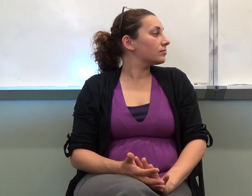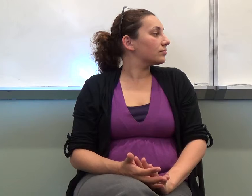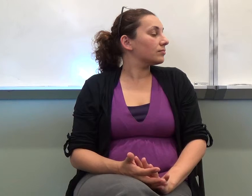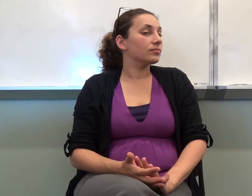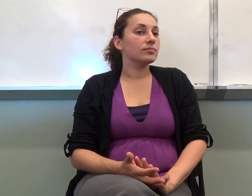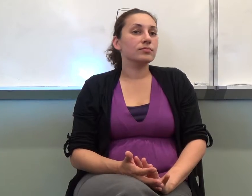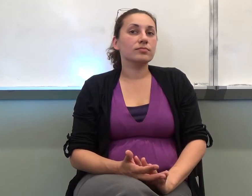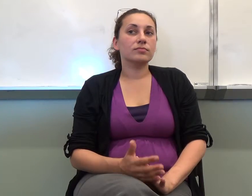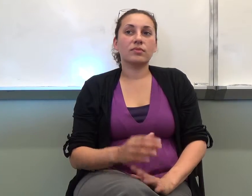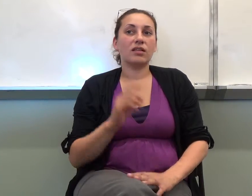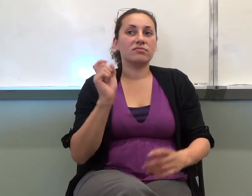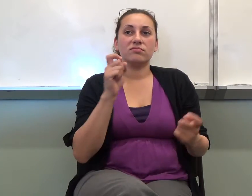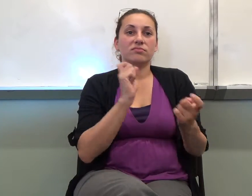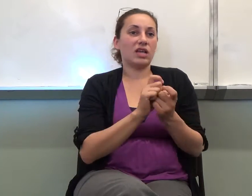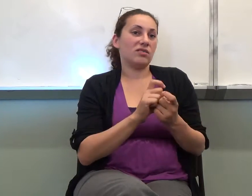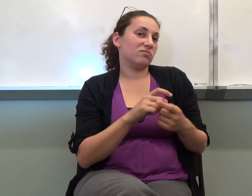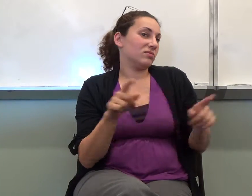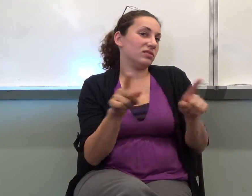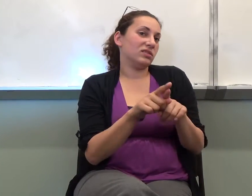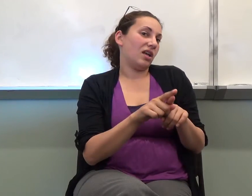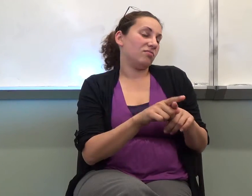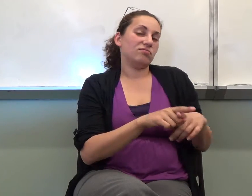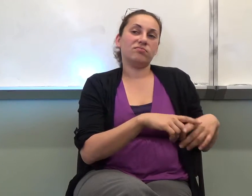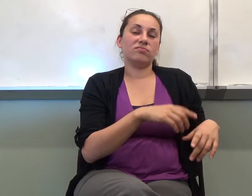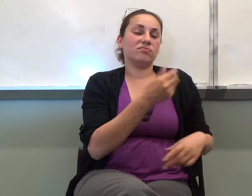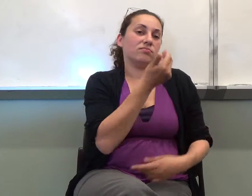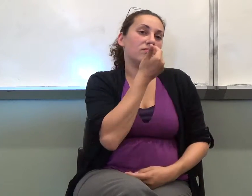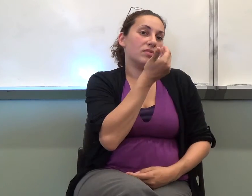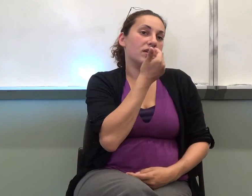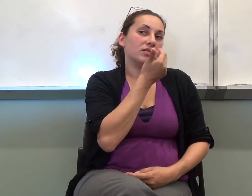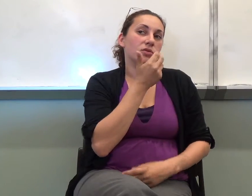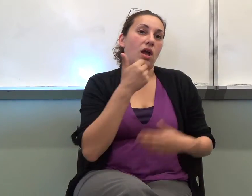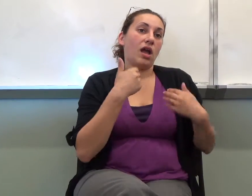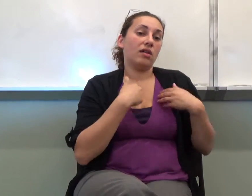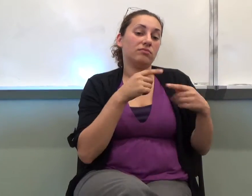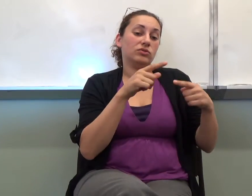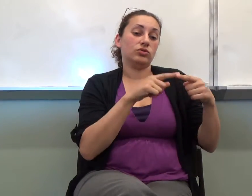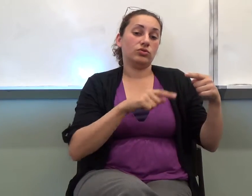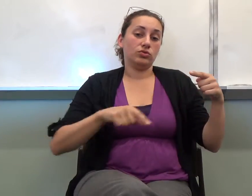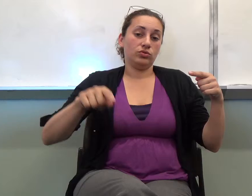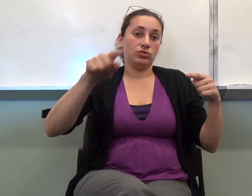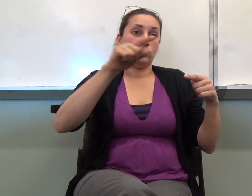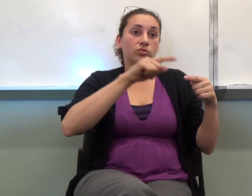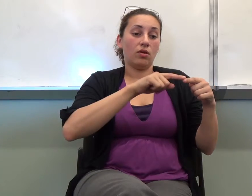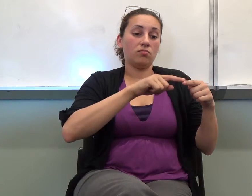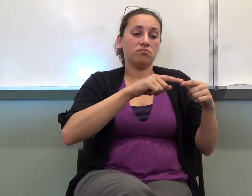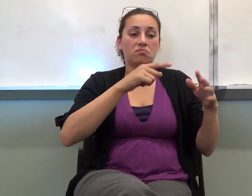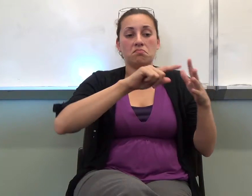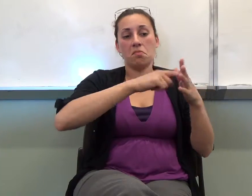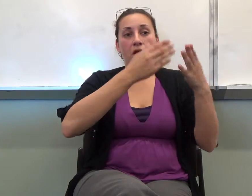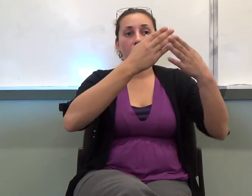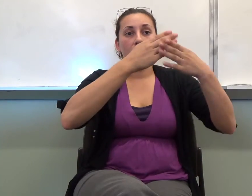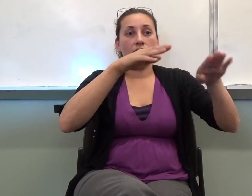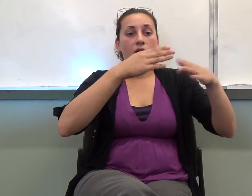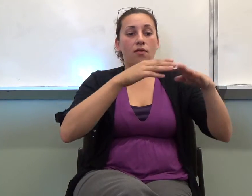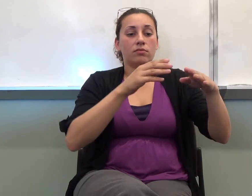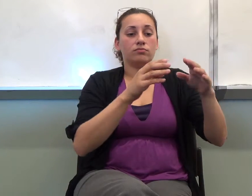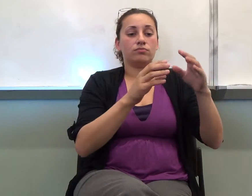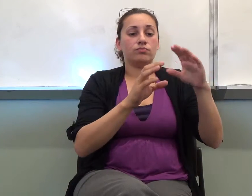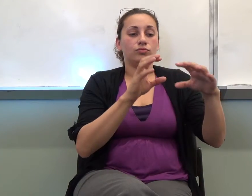And that's exactly what we did with pizzas. When we had a circle like that, we started dividing it up into some number of total